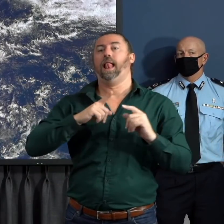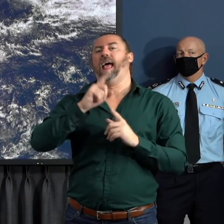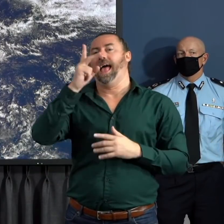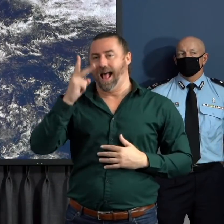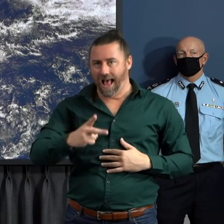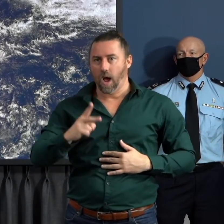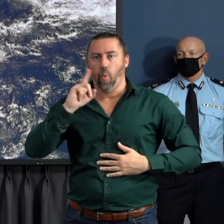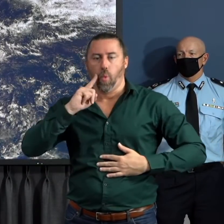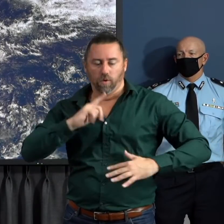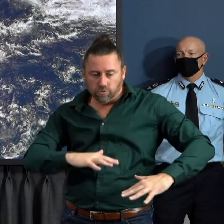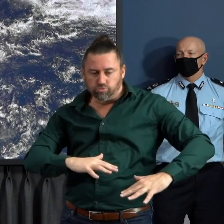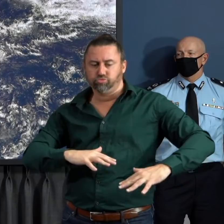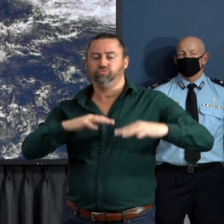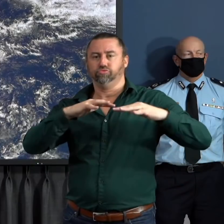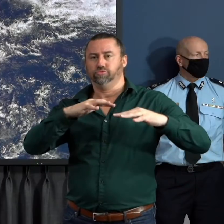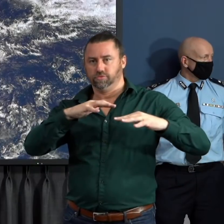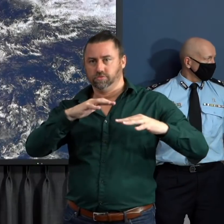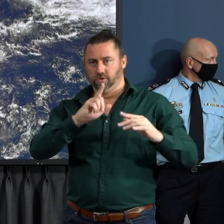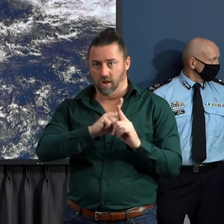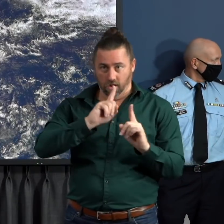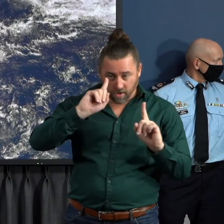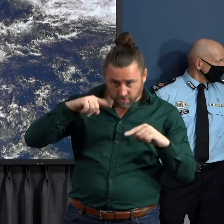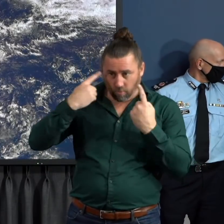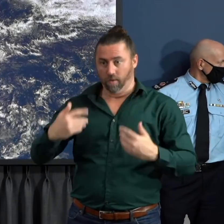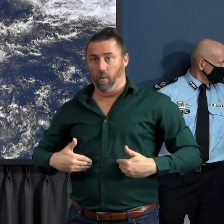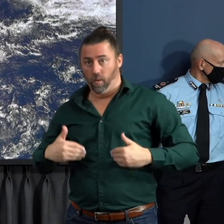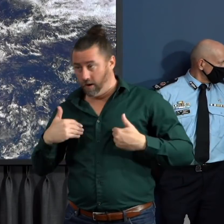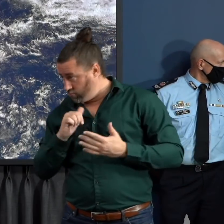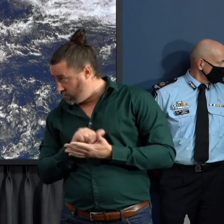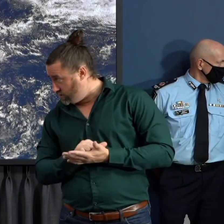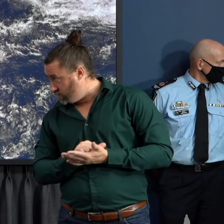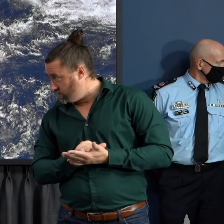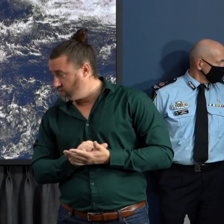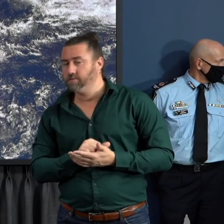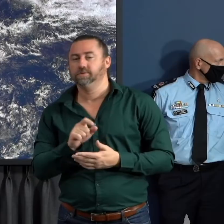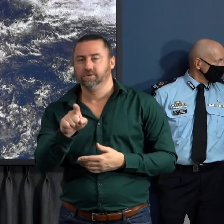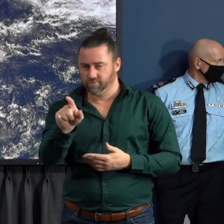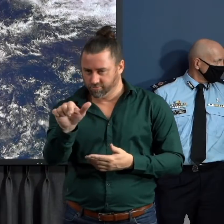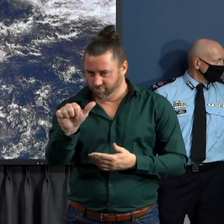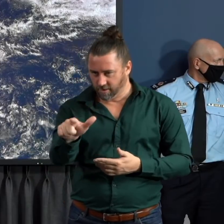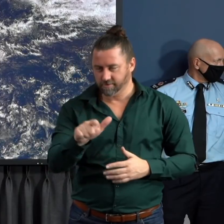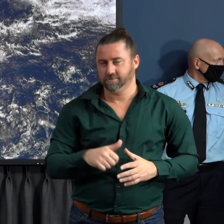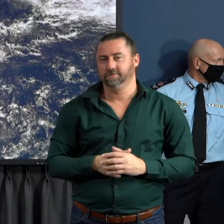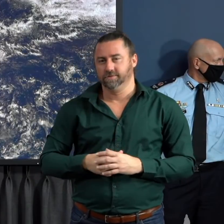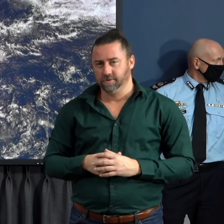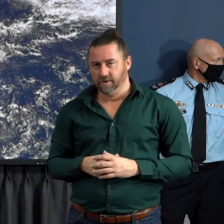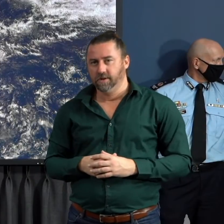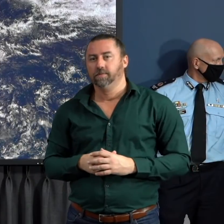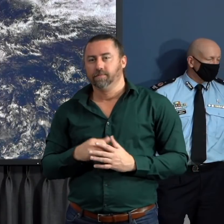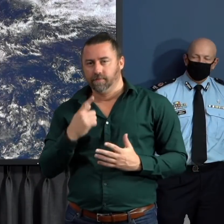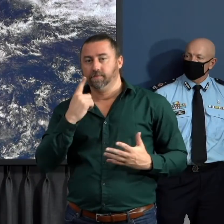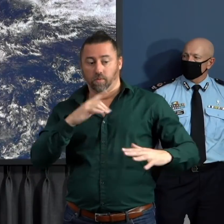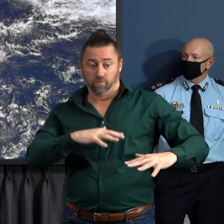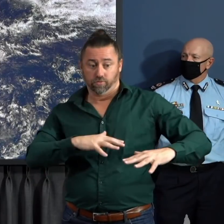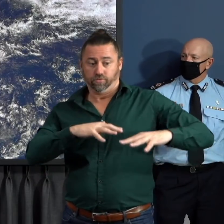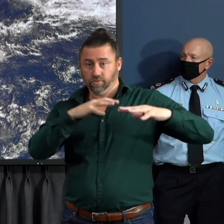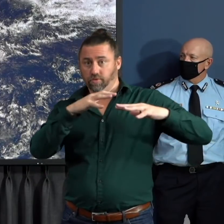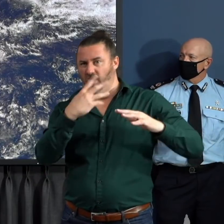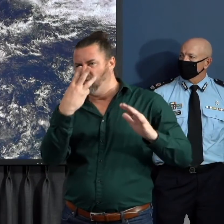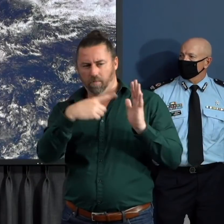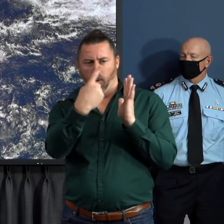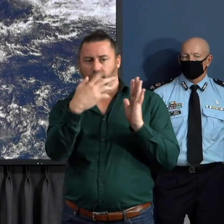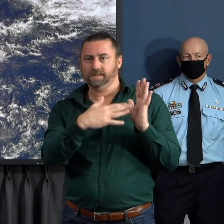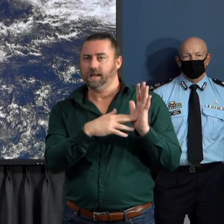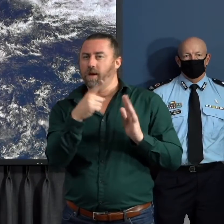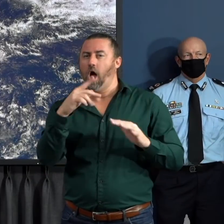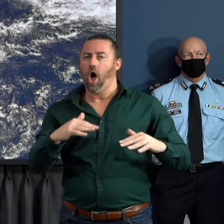when potentially all this extended rainfall is also going to kind of combine with that? Correct, absolutely. So we'll see peaks at the high tide, but we